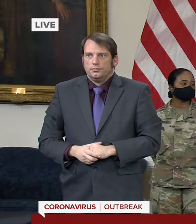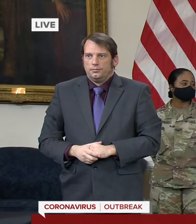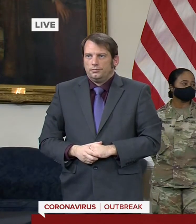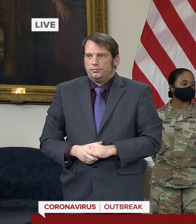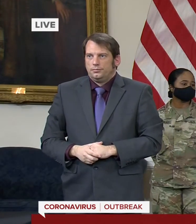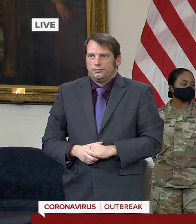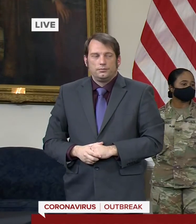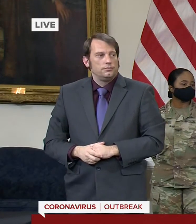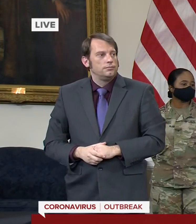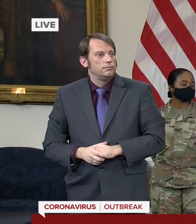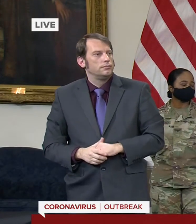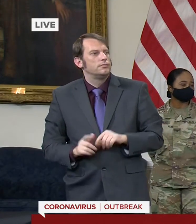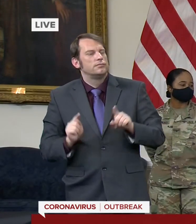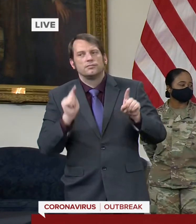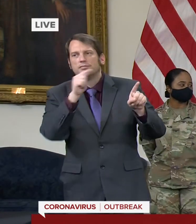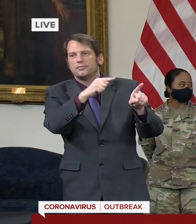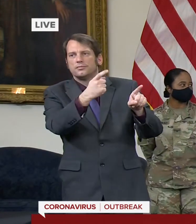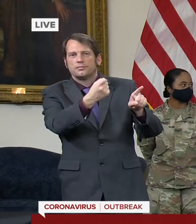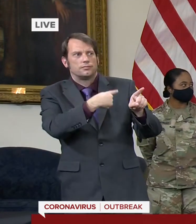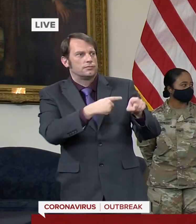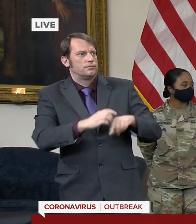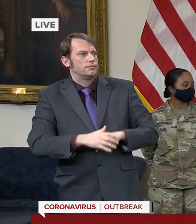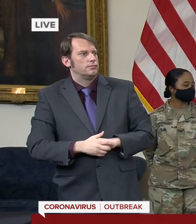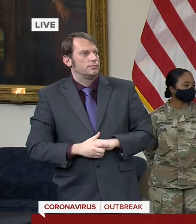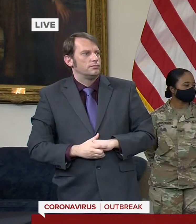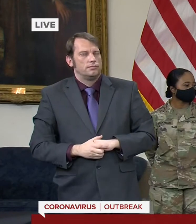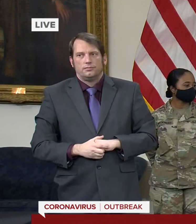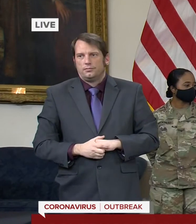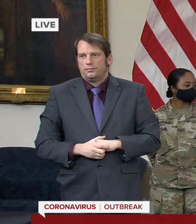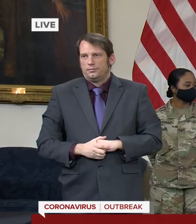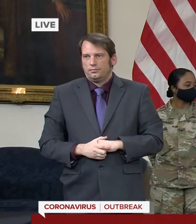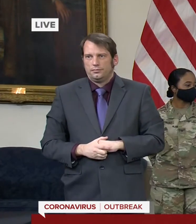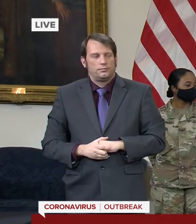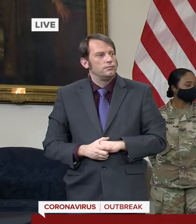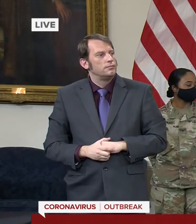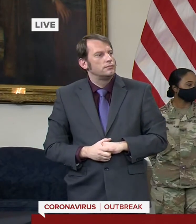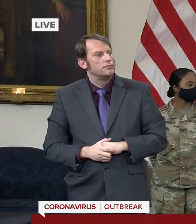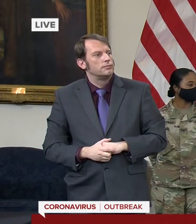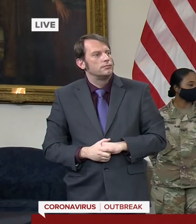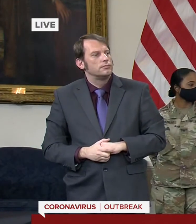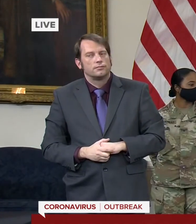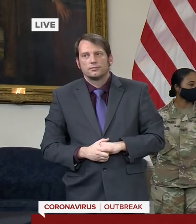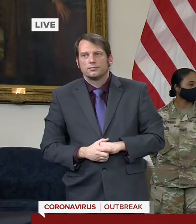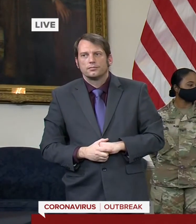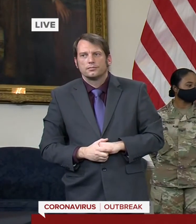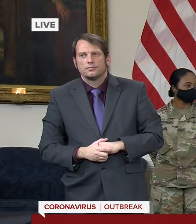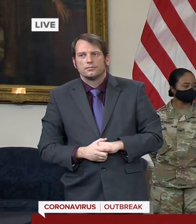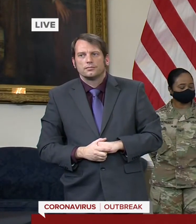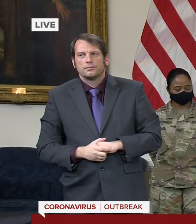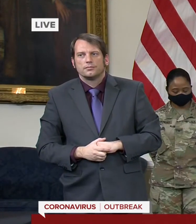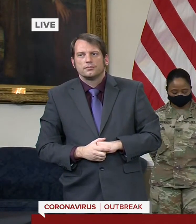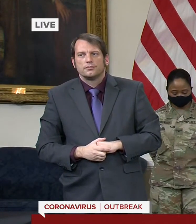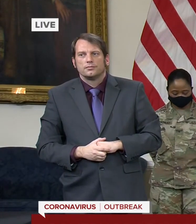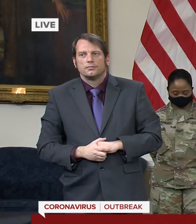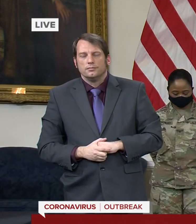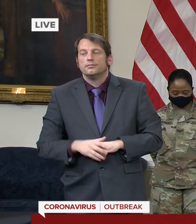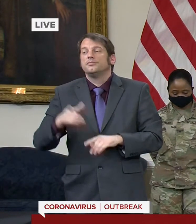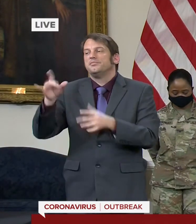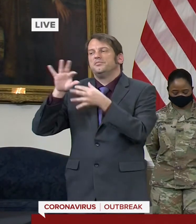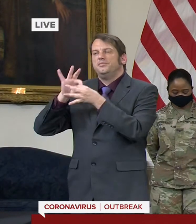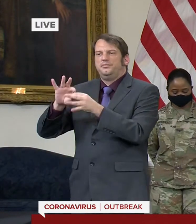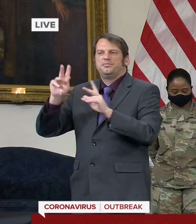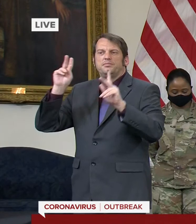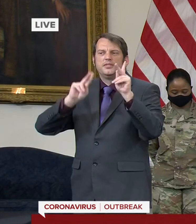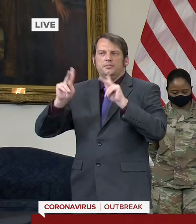can ask you on that point. One of the things that's being proposed is to include undocumented immigrants as people who would